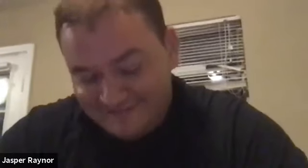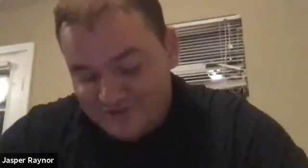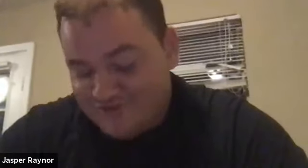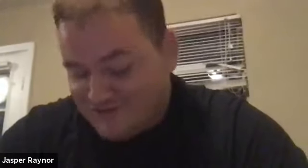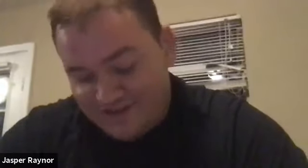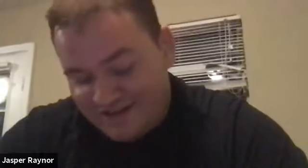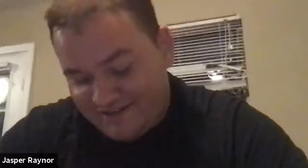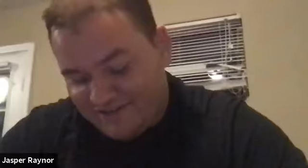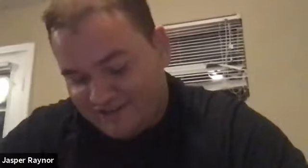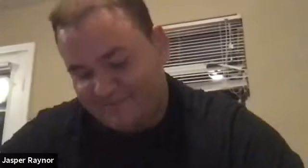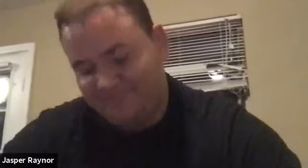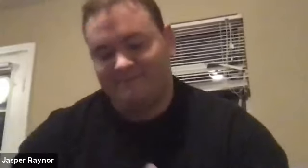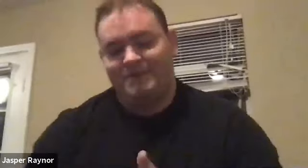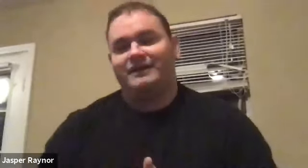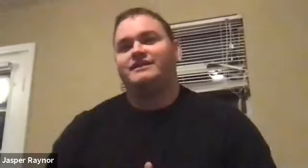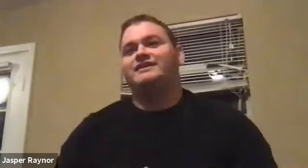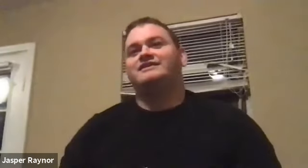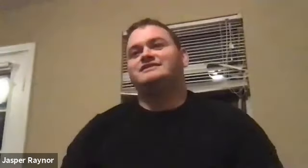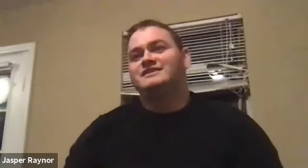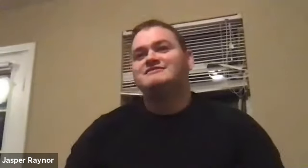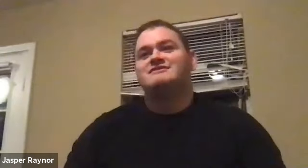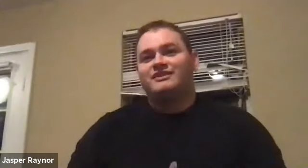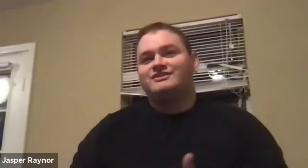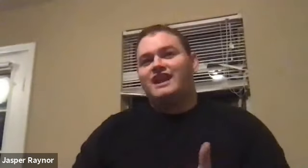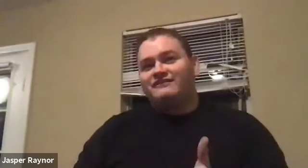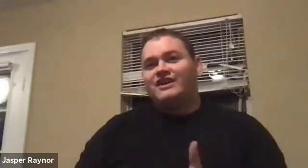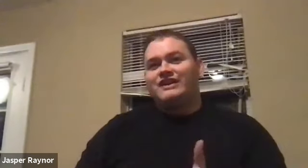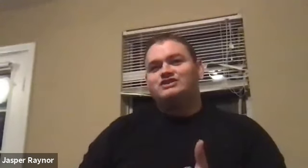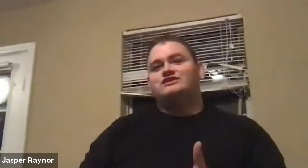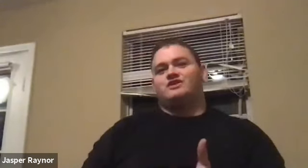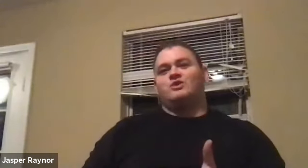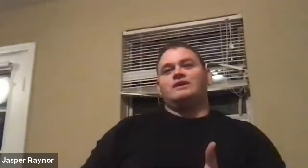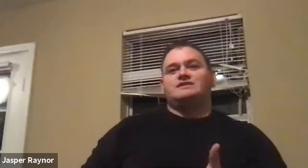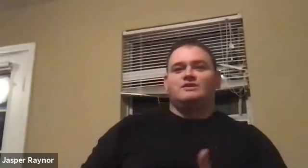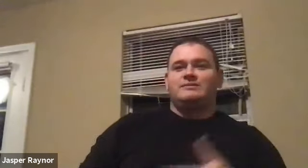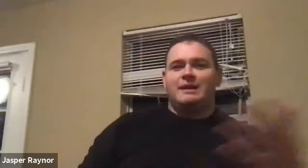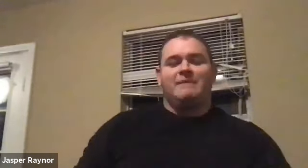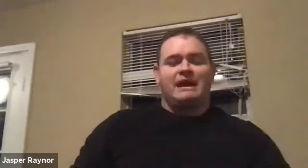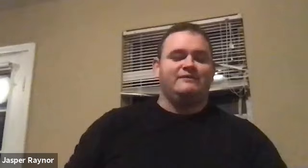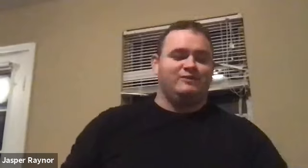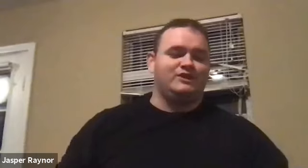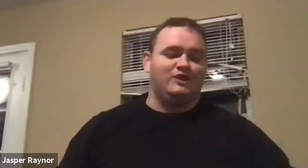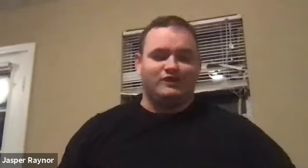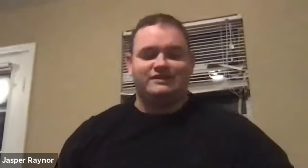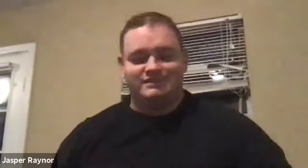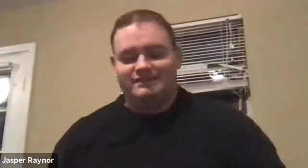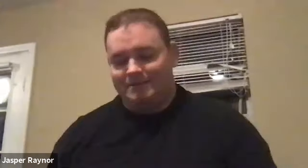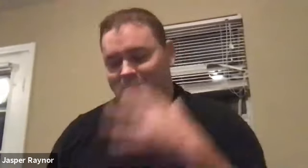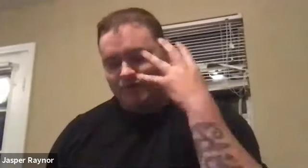will. You should not ever forget. But there's a lot of variations for toilet, so keep that in mind when you're learning and